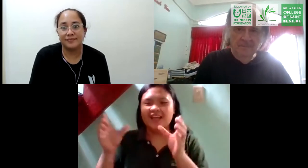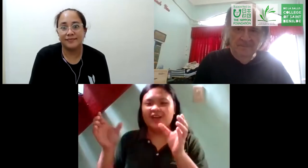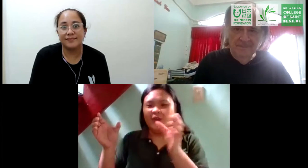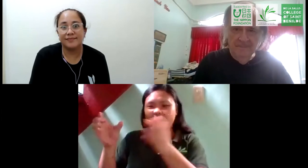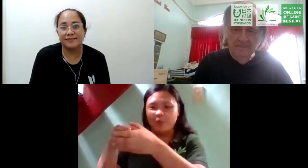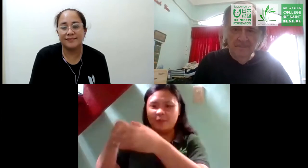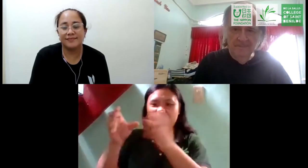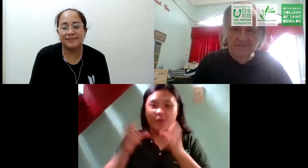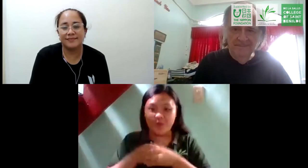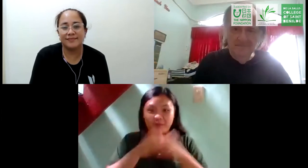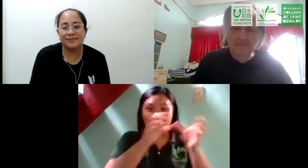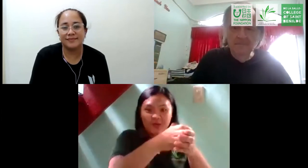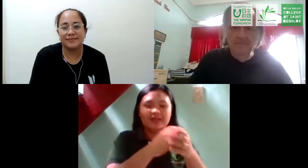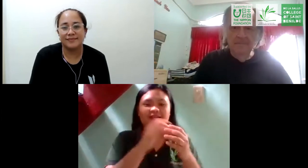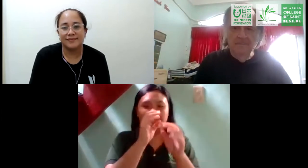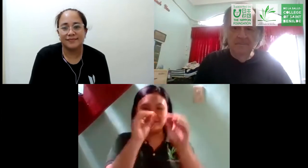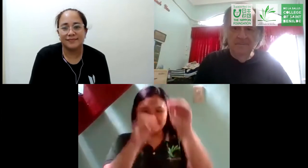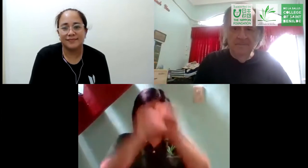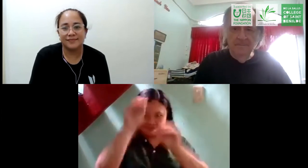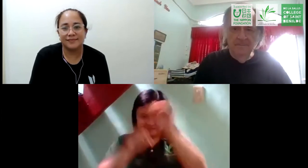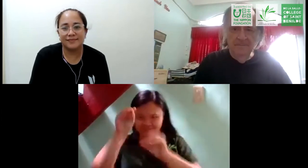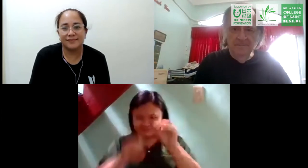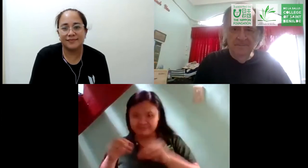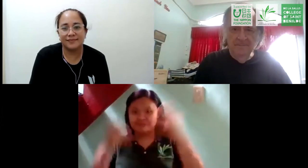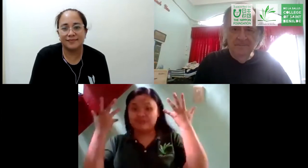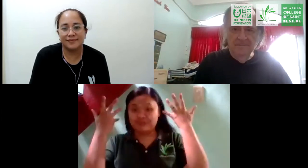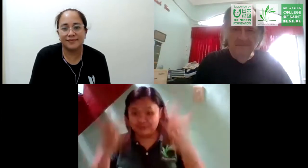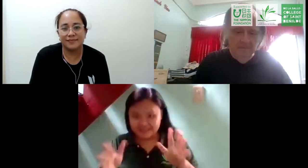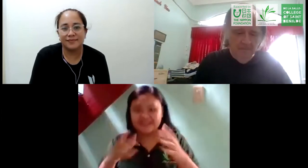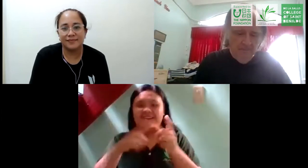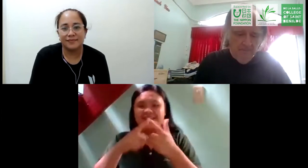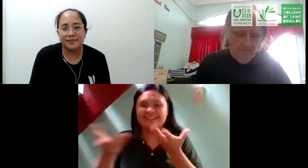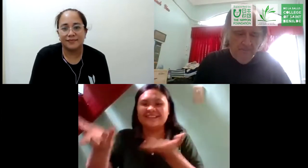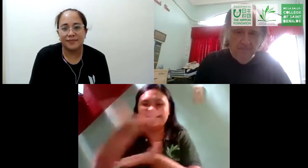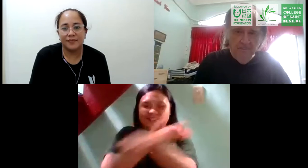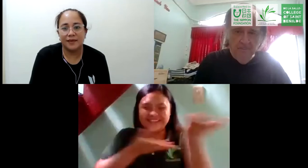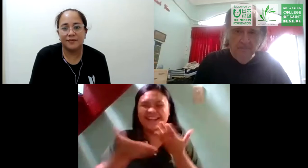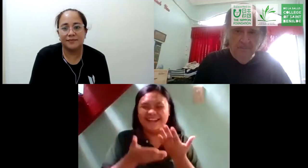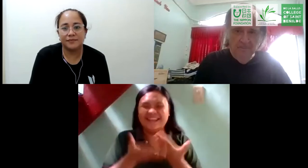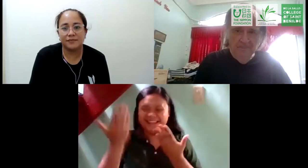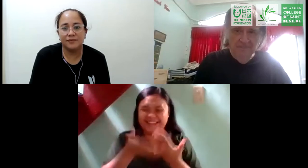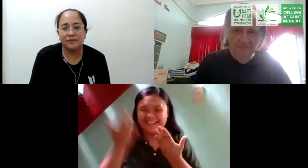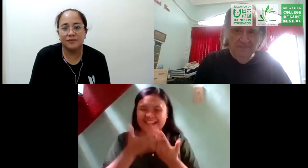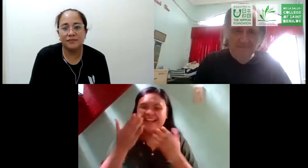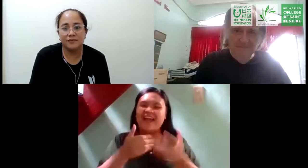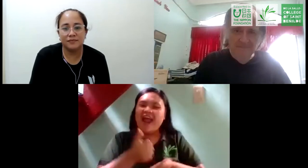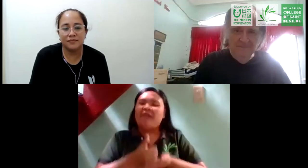but the best way is for us to rearrange them in our individual groups, then